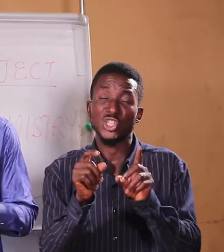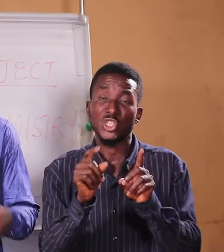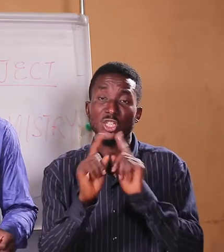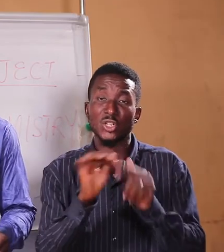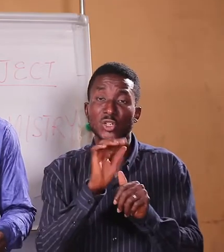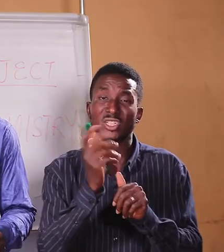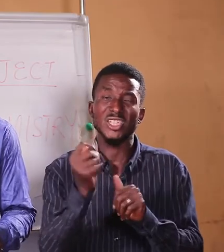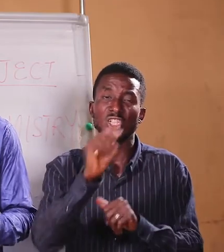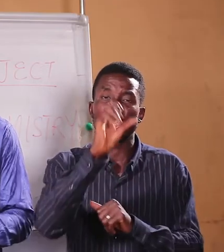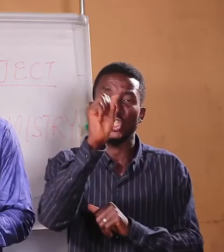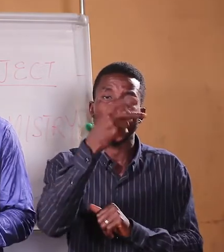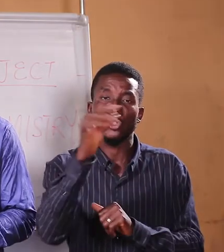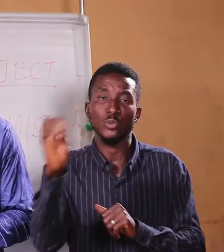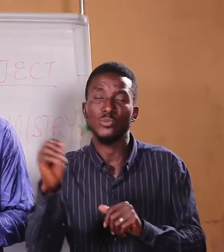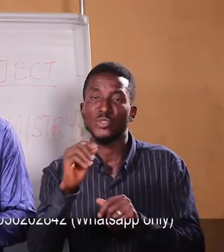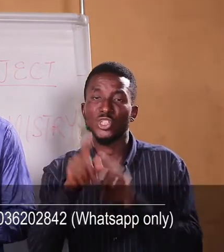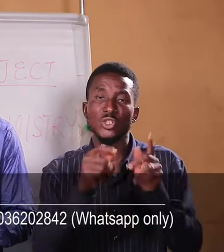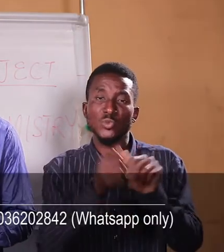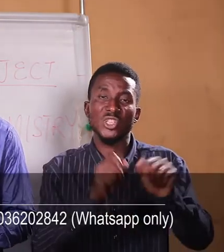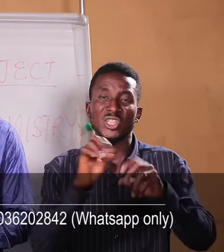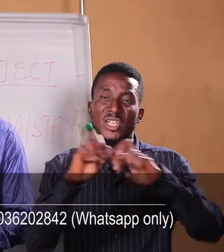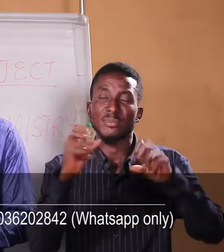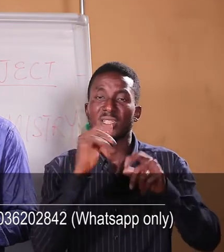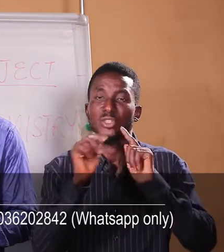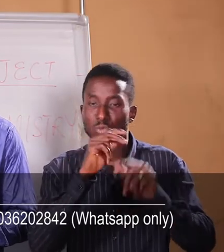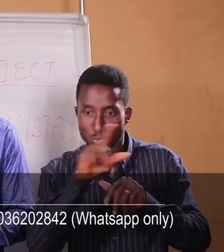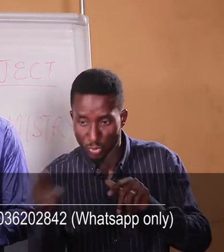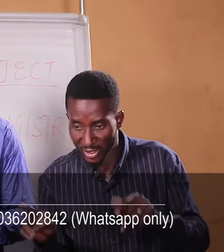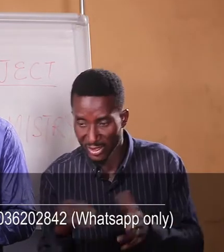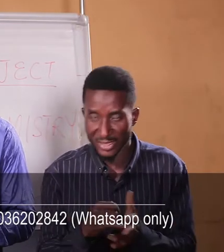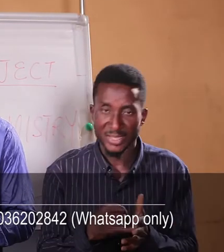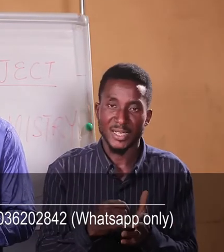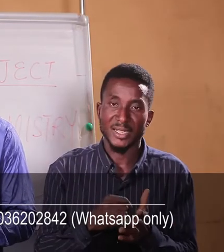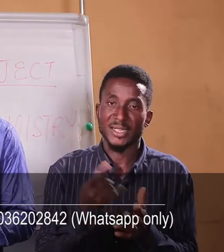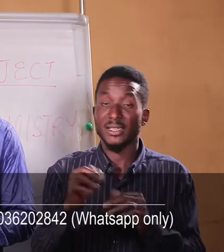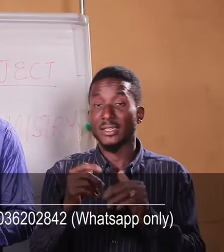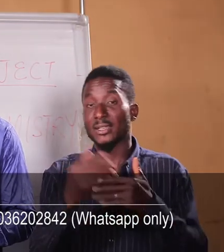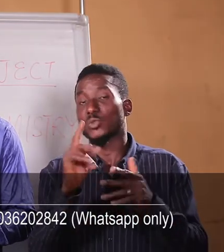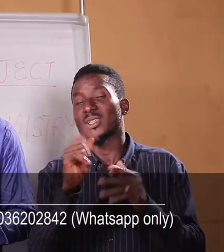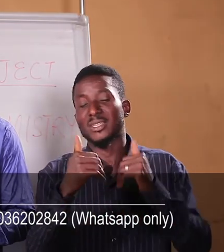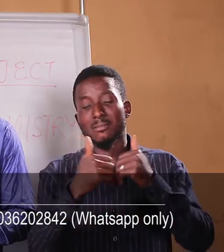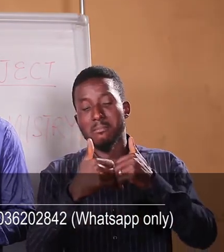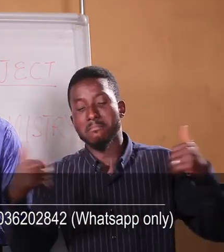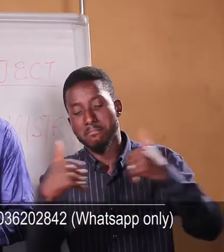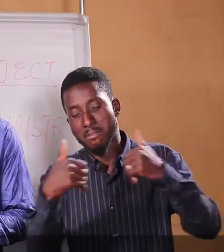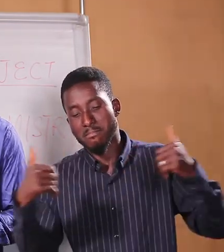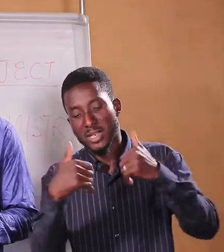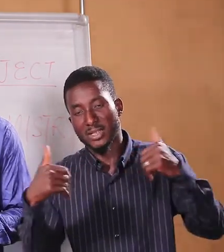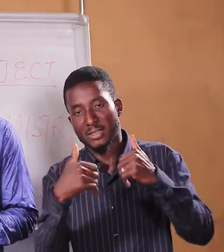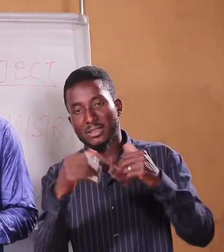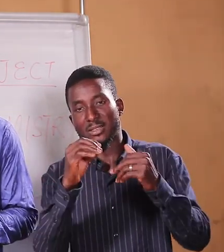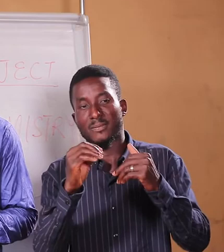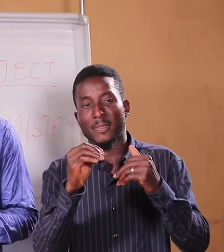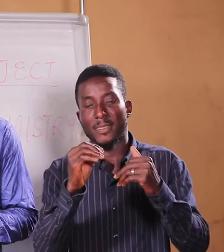of subshells which an element is located in. Then the next one is the magnetic quantum number, which is represented by small